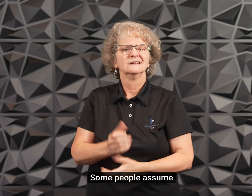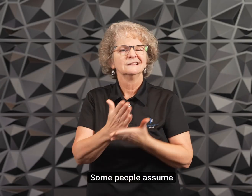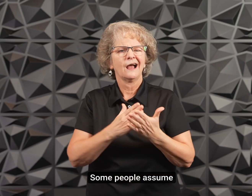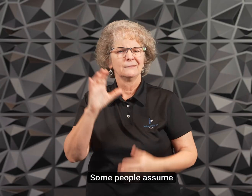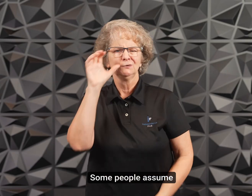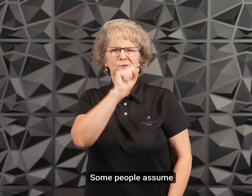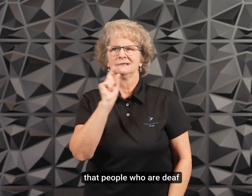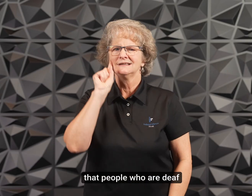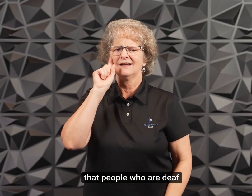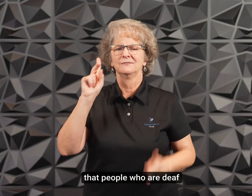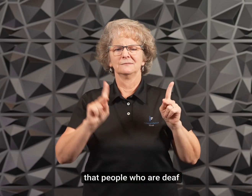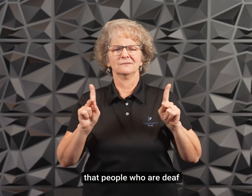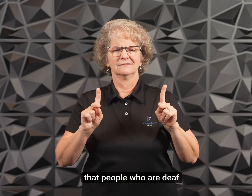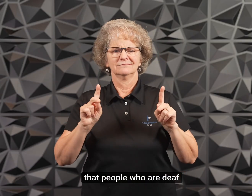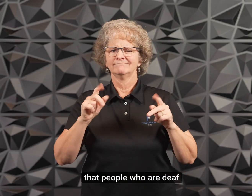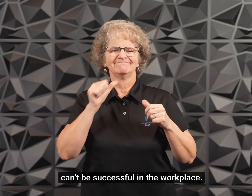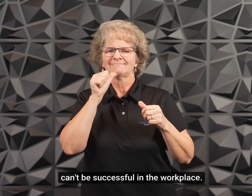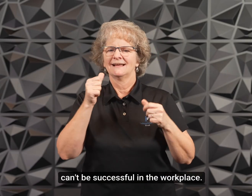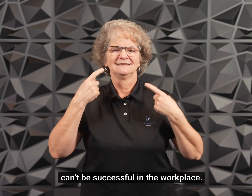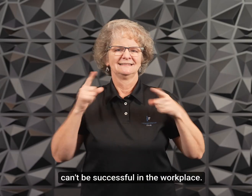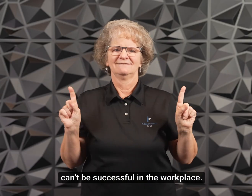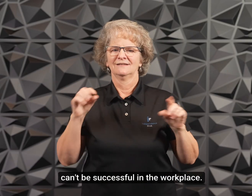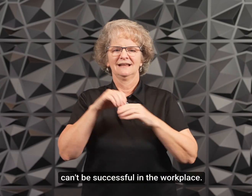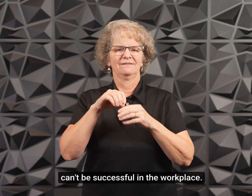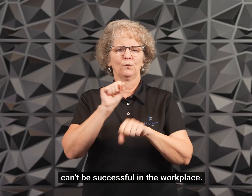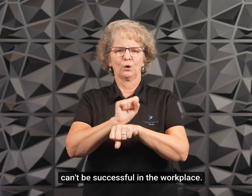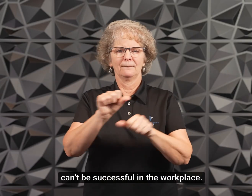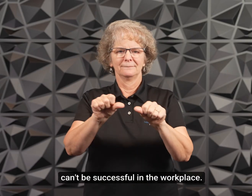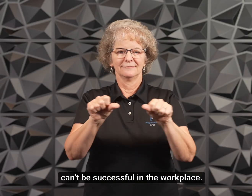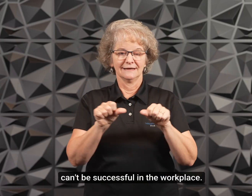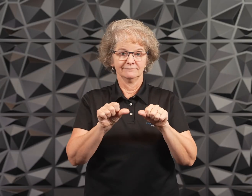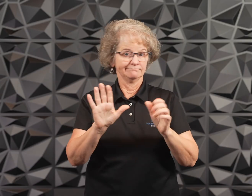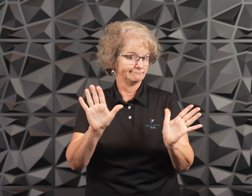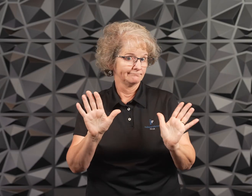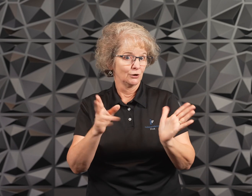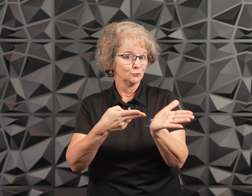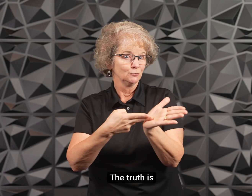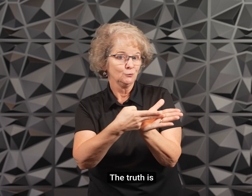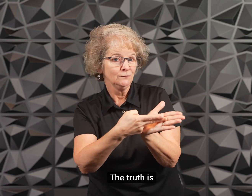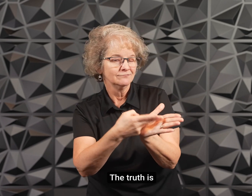Some people assume that people who are deaf can't be successful in the workplace. The truth